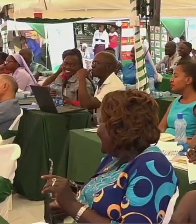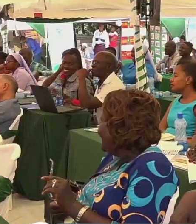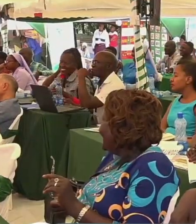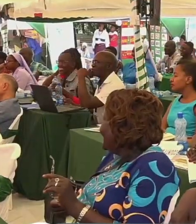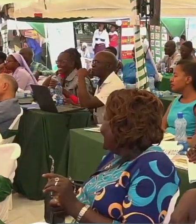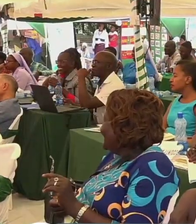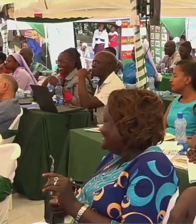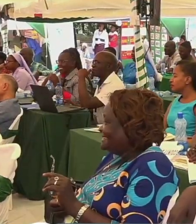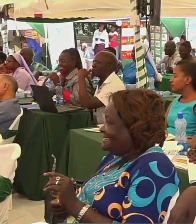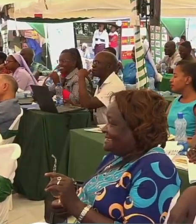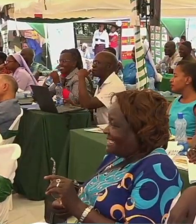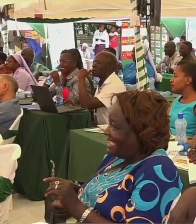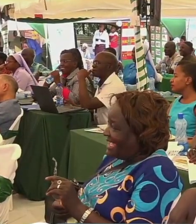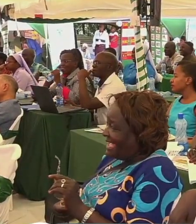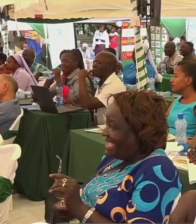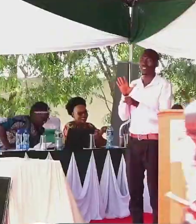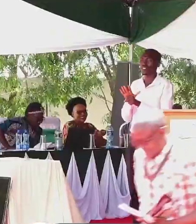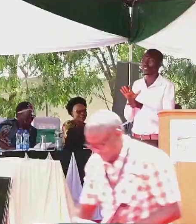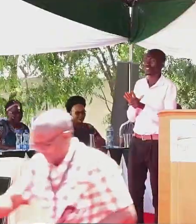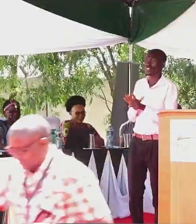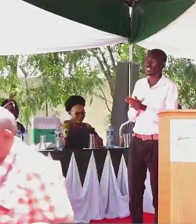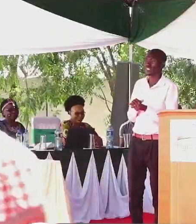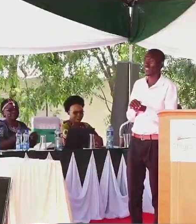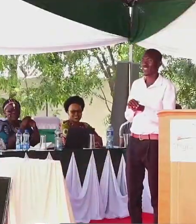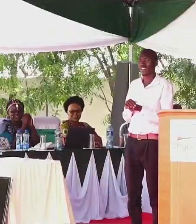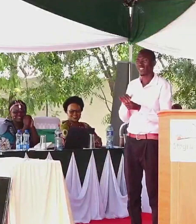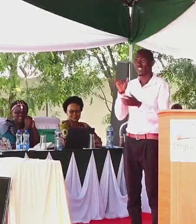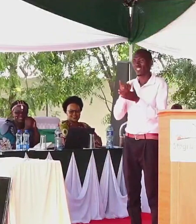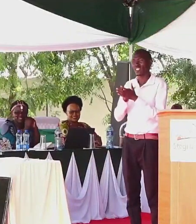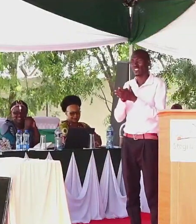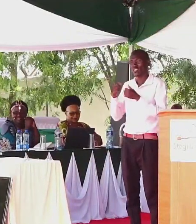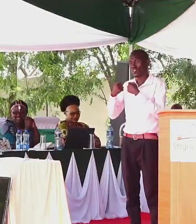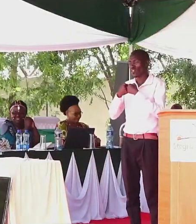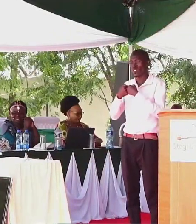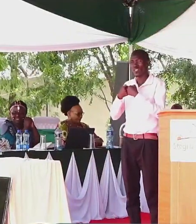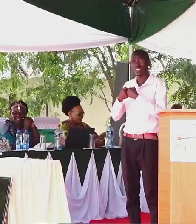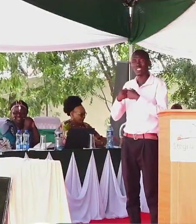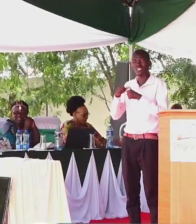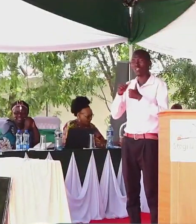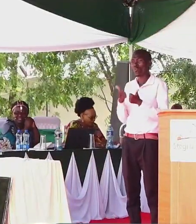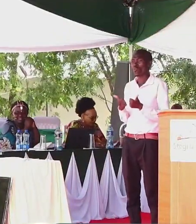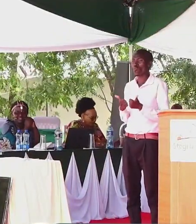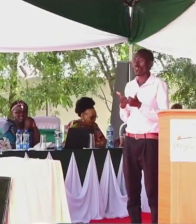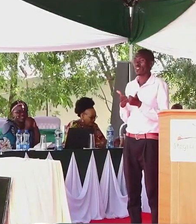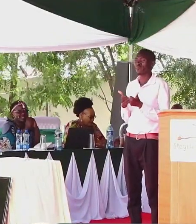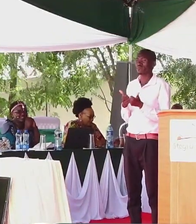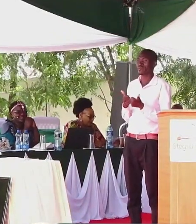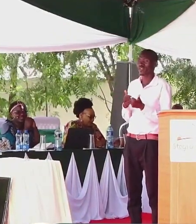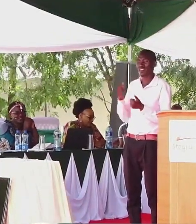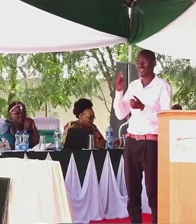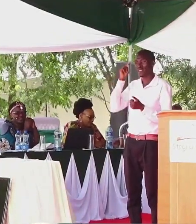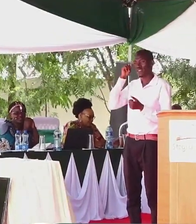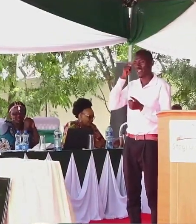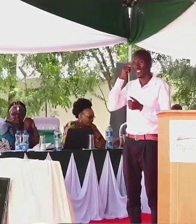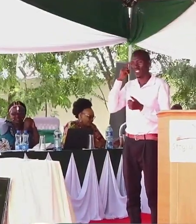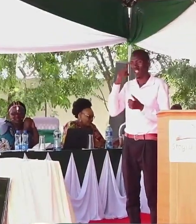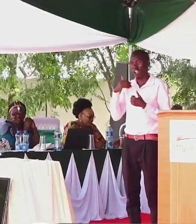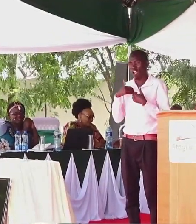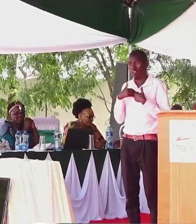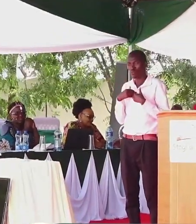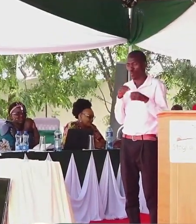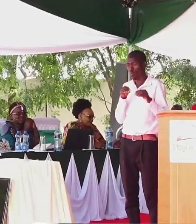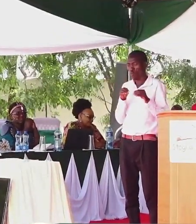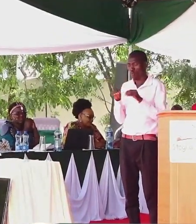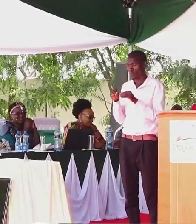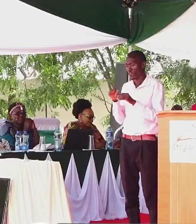Asante sana Waziri. That's a good challenge, and we appreciate you. I think we have to move to the